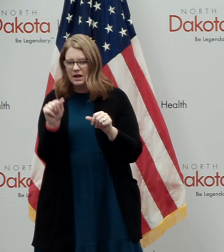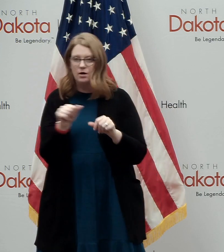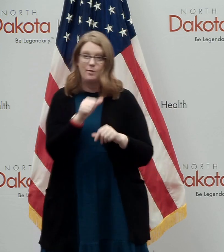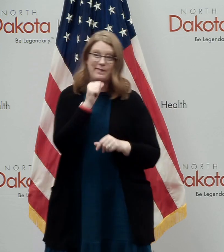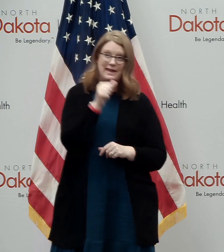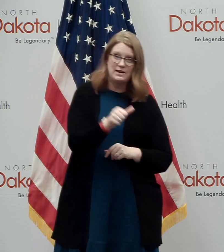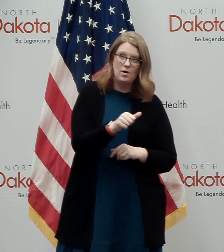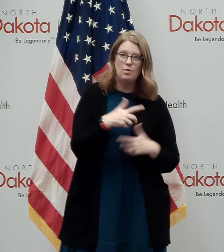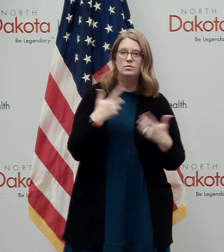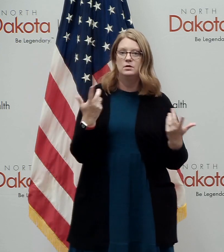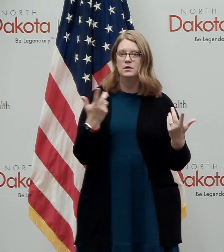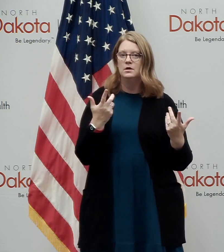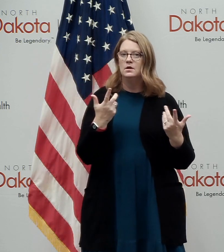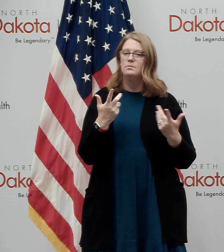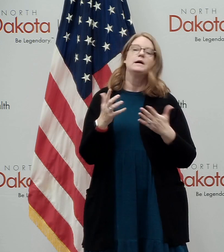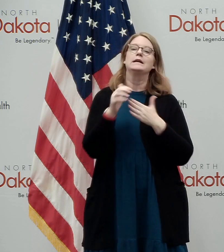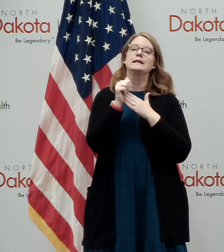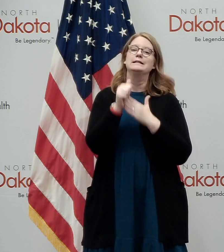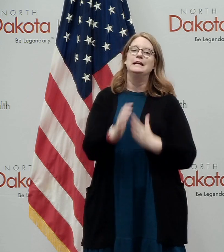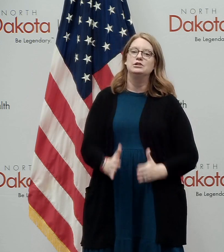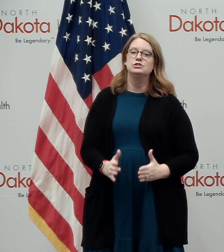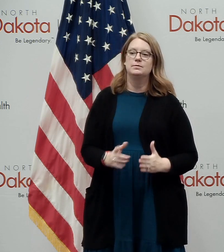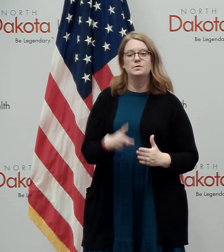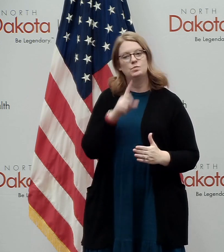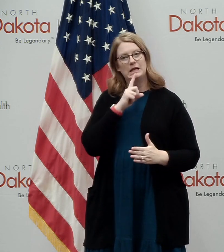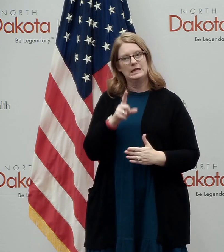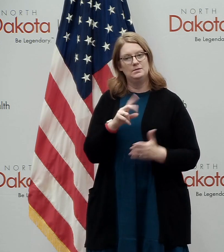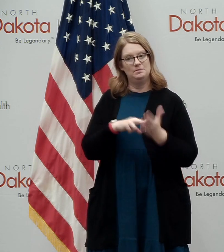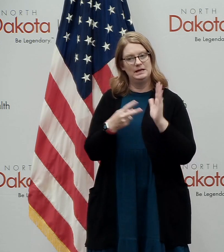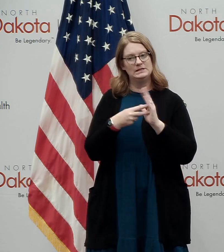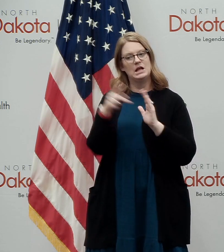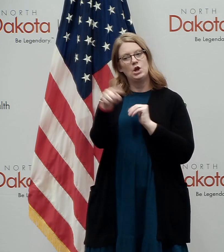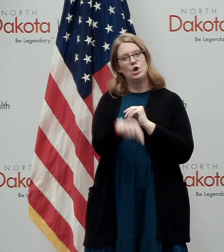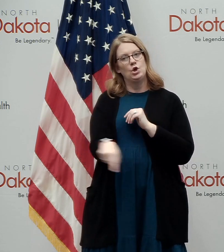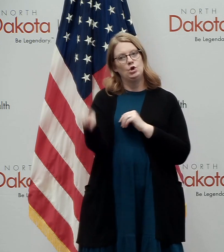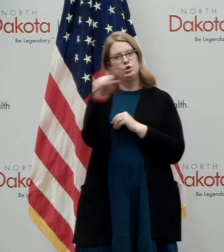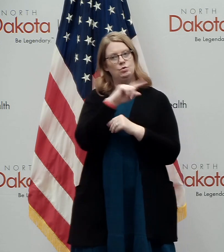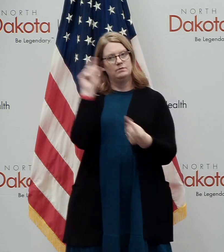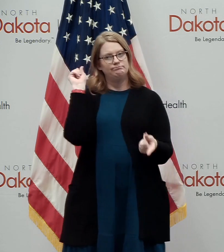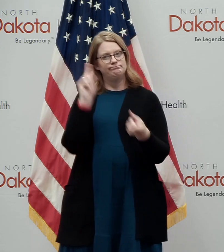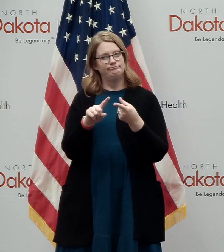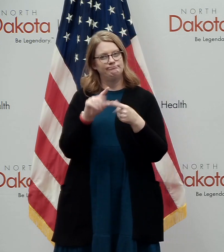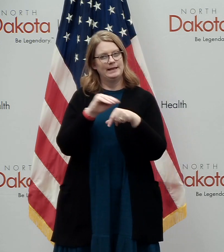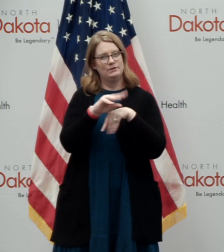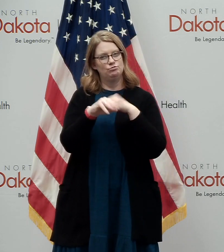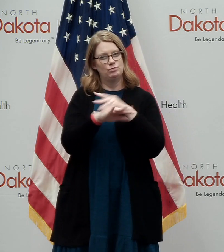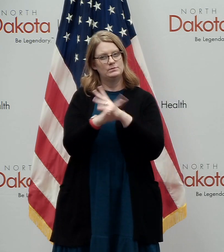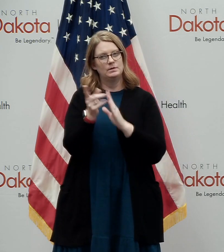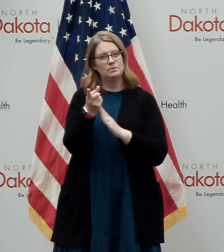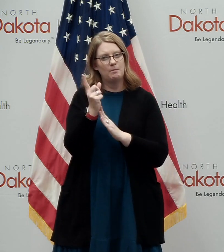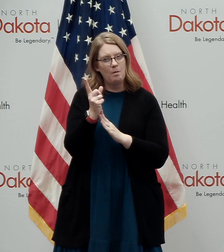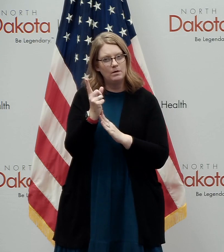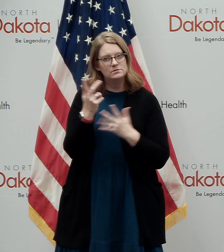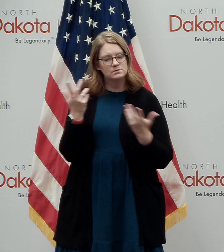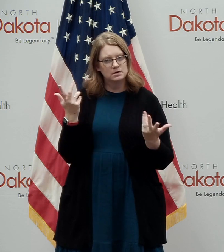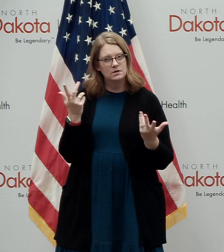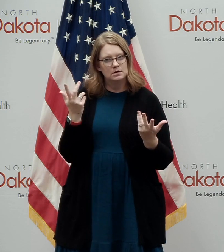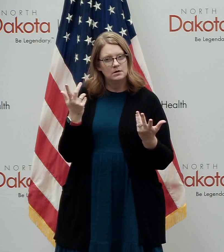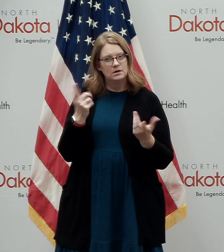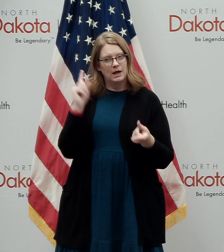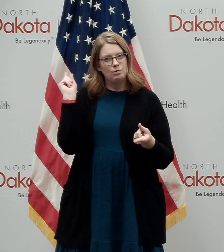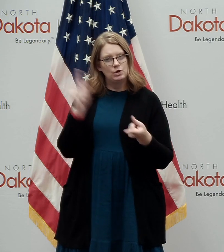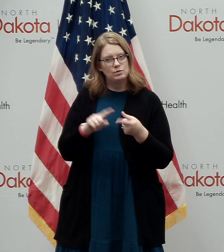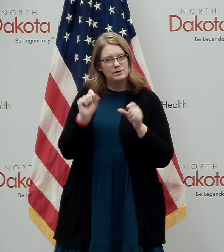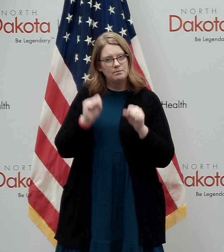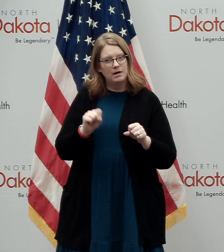taking the steps that you need to reduce your transmissible moments so you can respect and reduce the possibility that you or